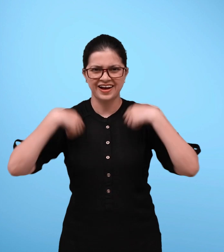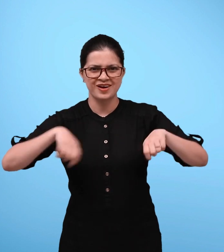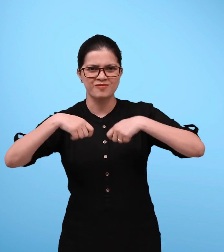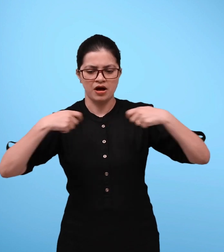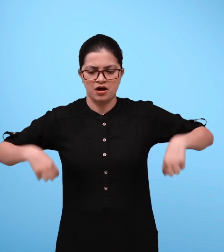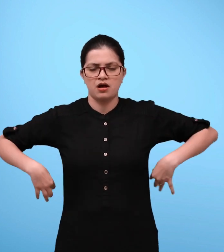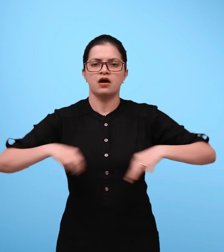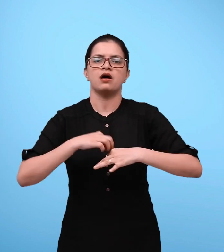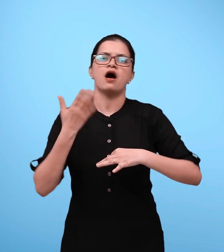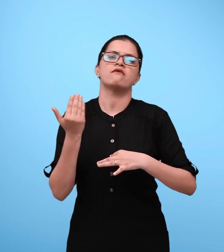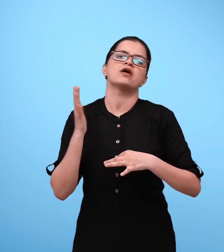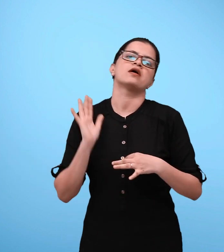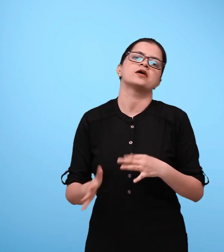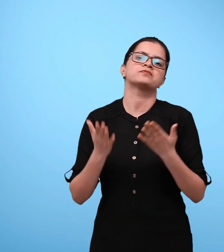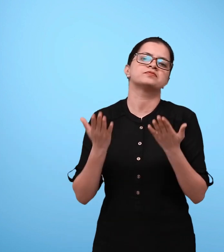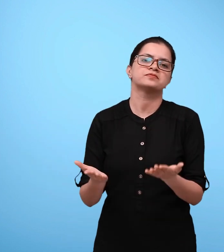Measuring tape is more suitable for this.